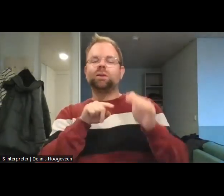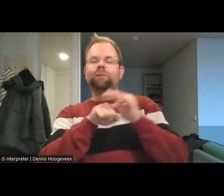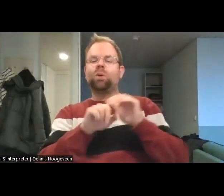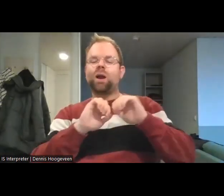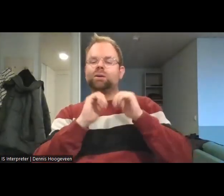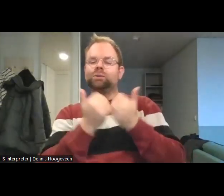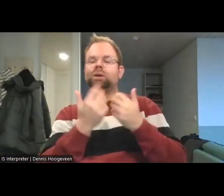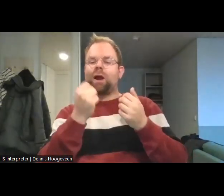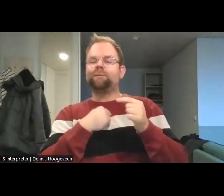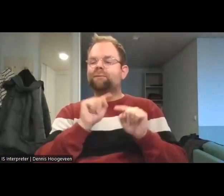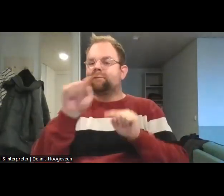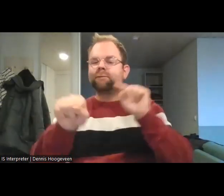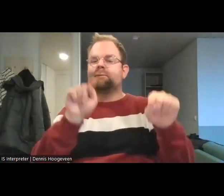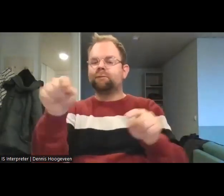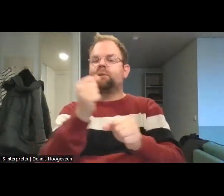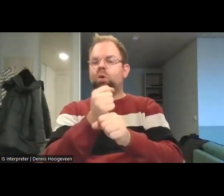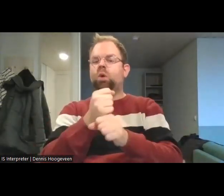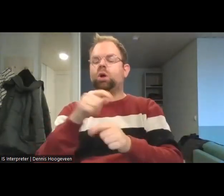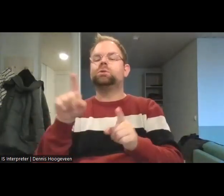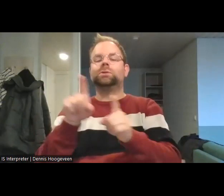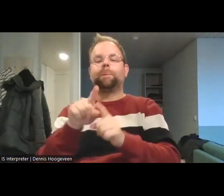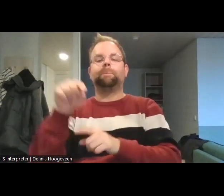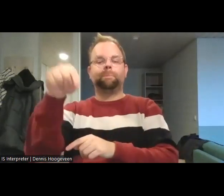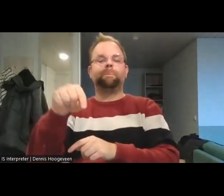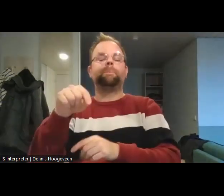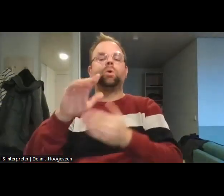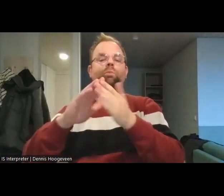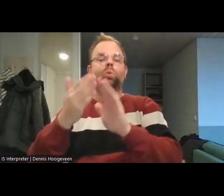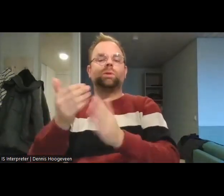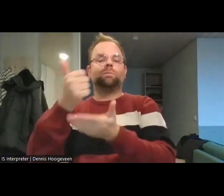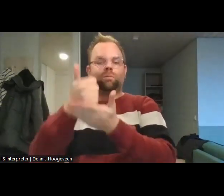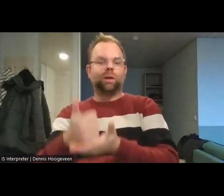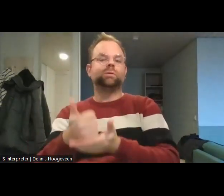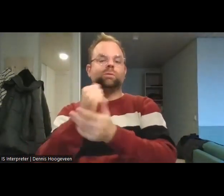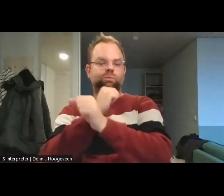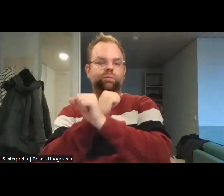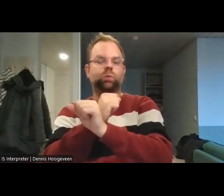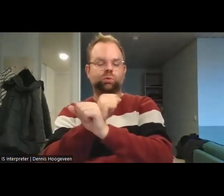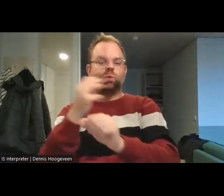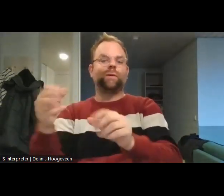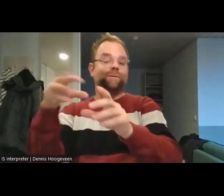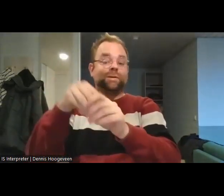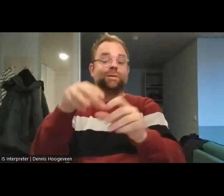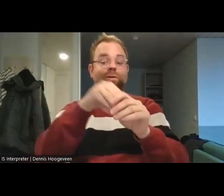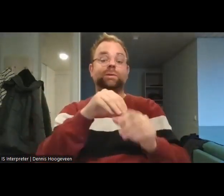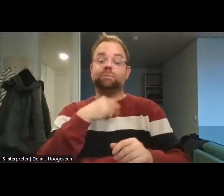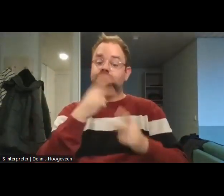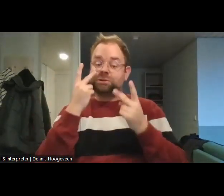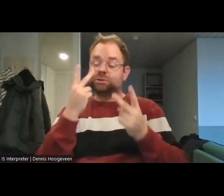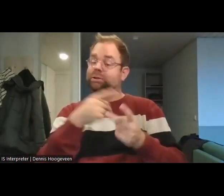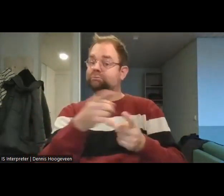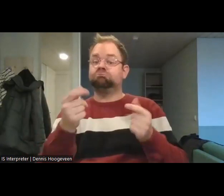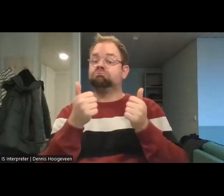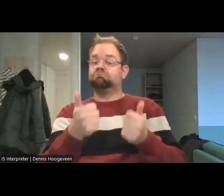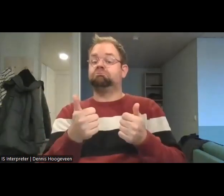this need to identify both persons with disabilities. We have included